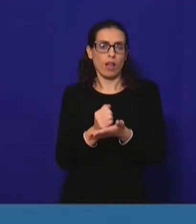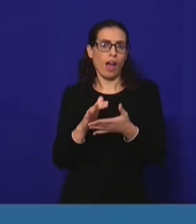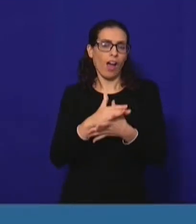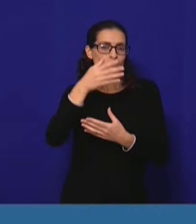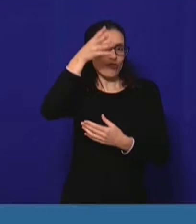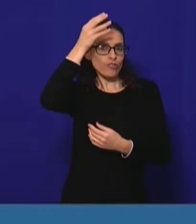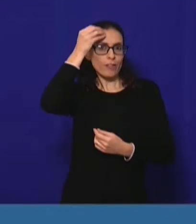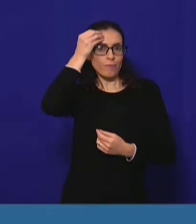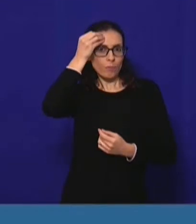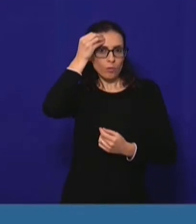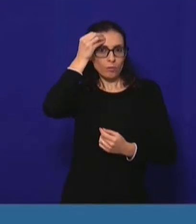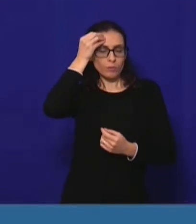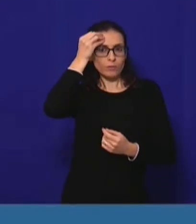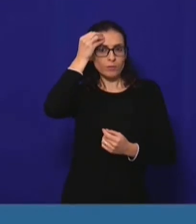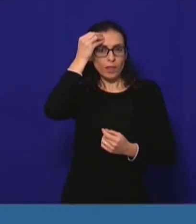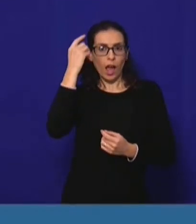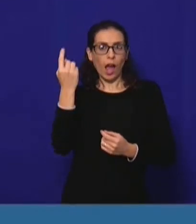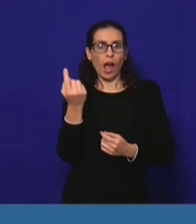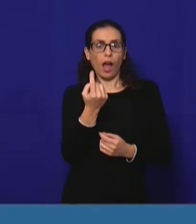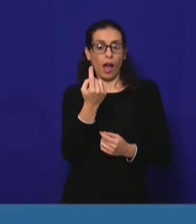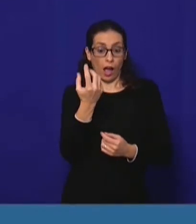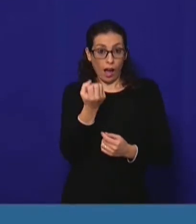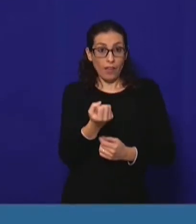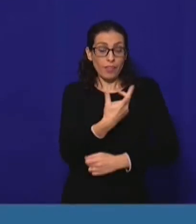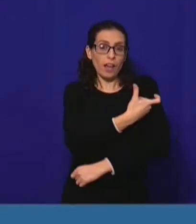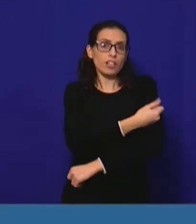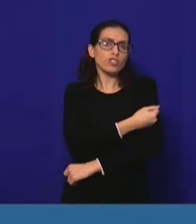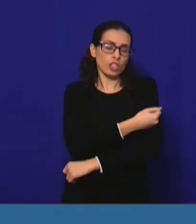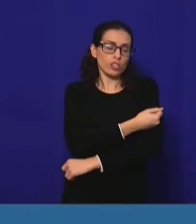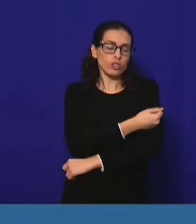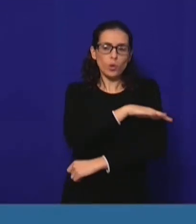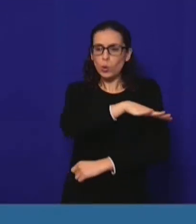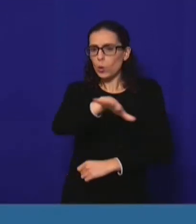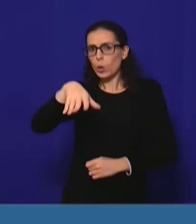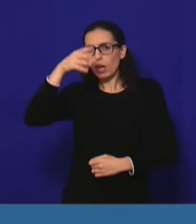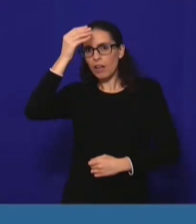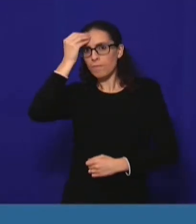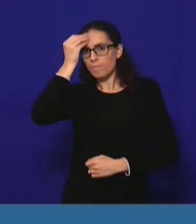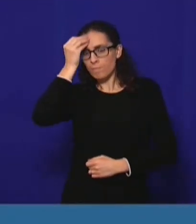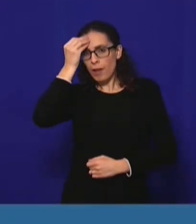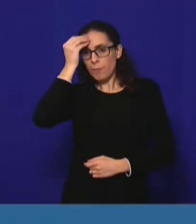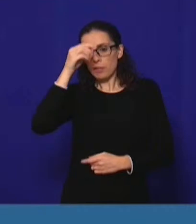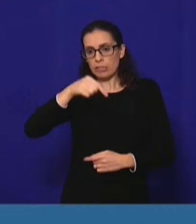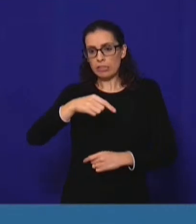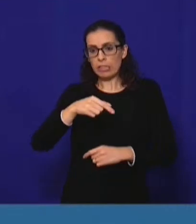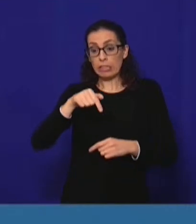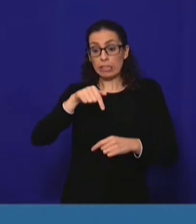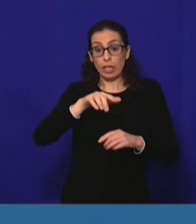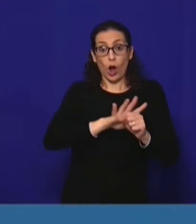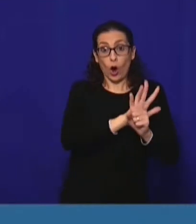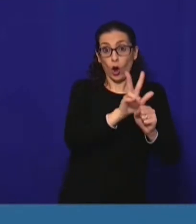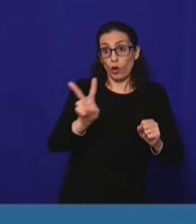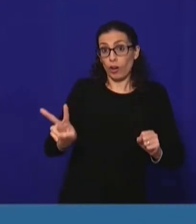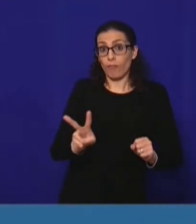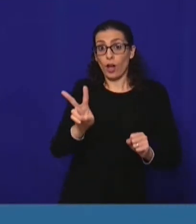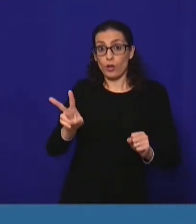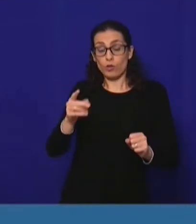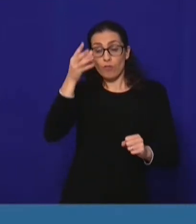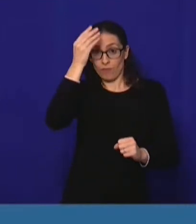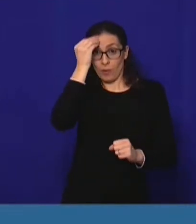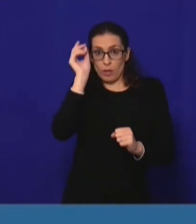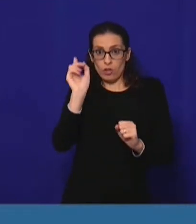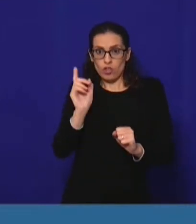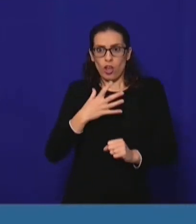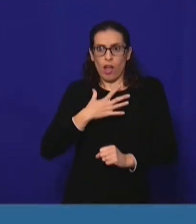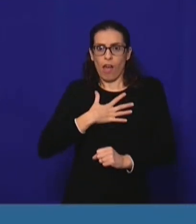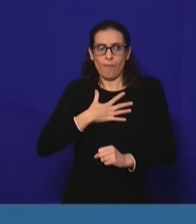li hawnhekk għandek vaksin li kulħadd fehm din il-pandemija x'għamlet, kulħadd fehm